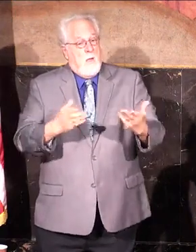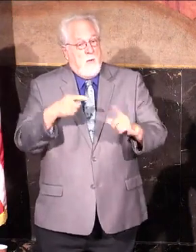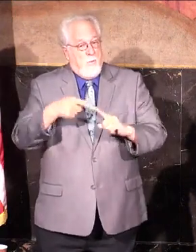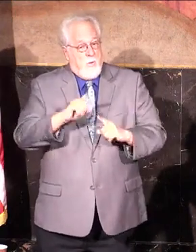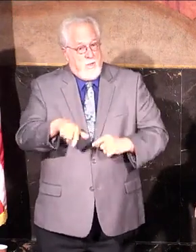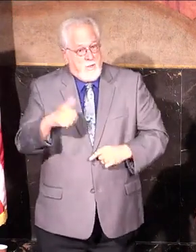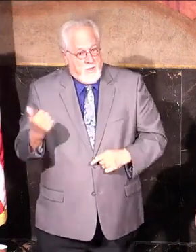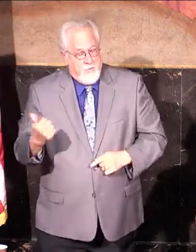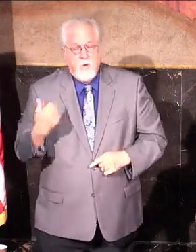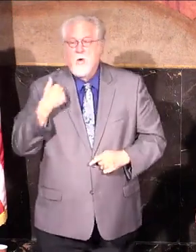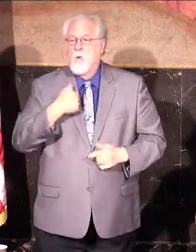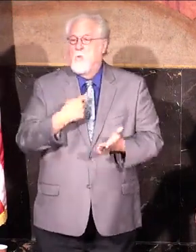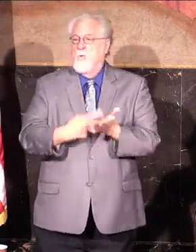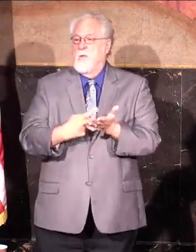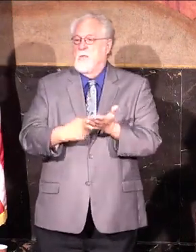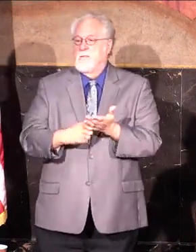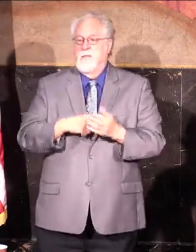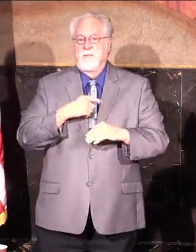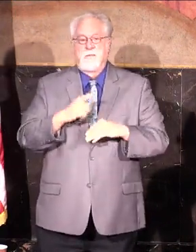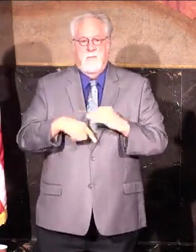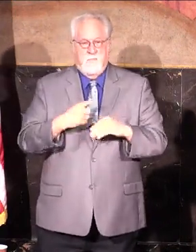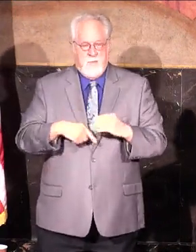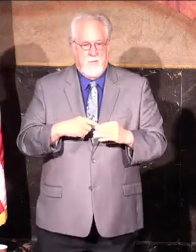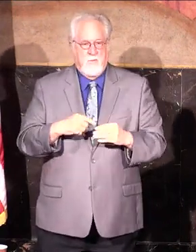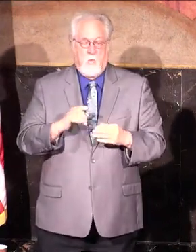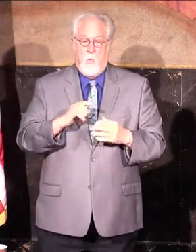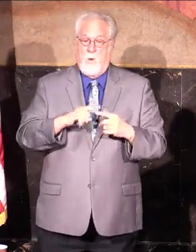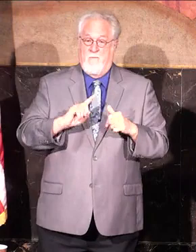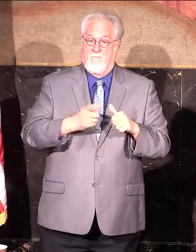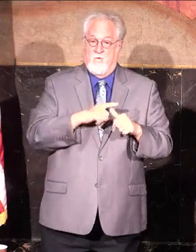that we talked about a lot at the outset of the initial